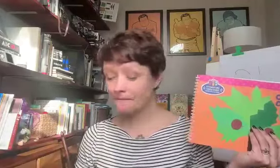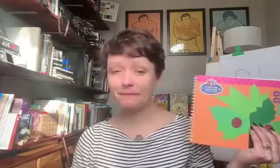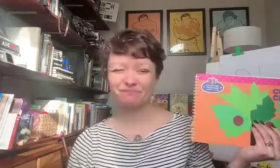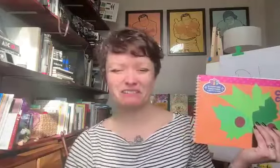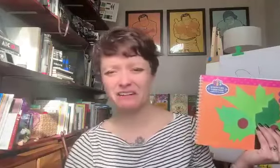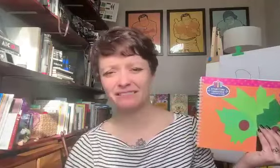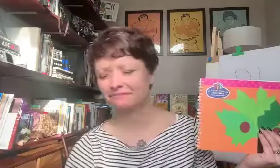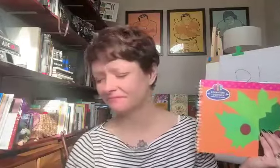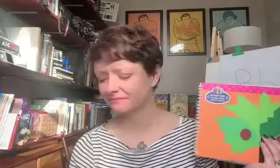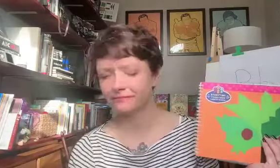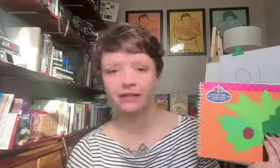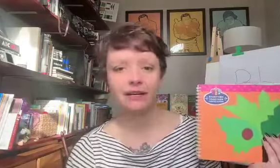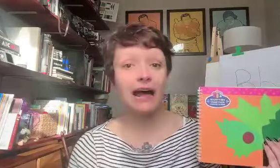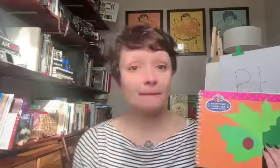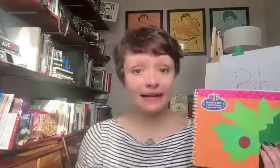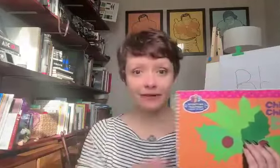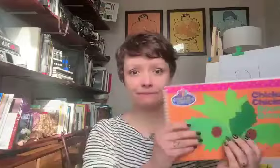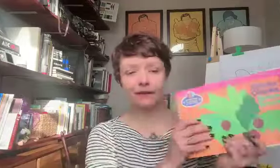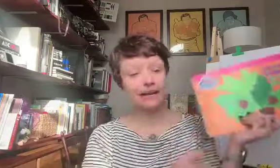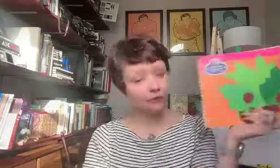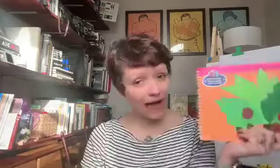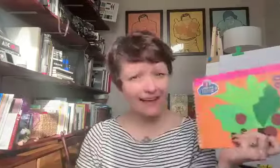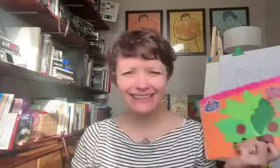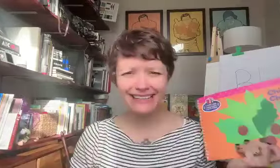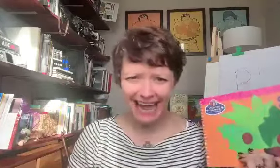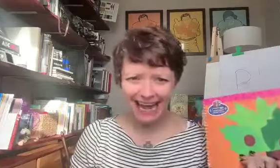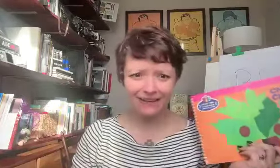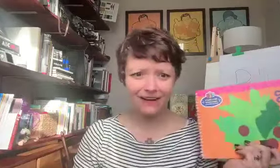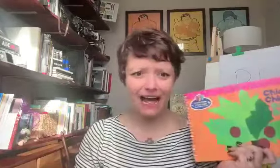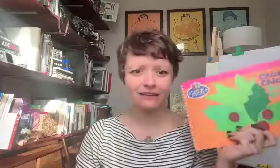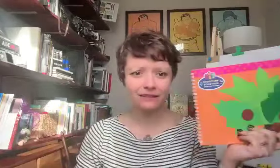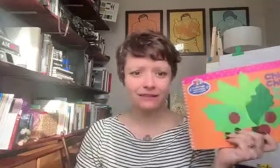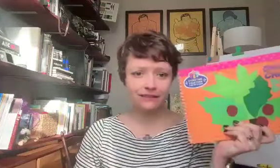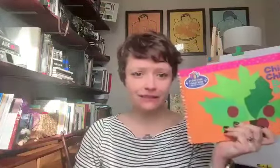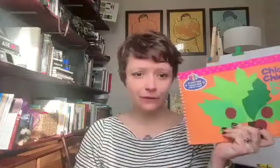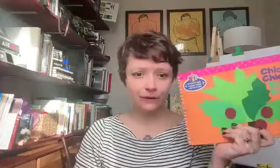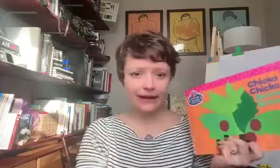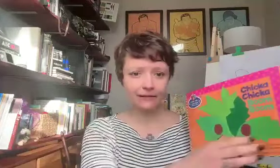Yeah. Oh, not many of you. And if you have, yay. If not, you will now.